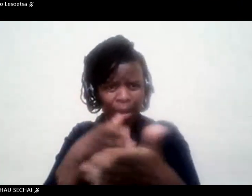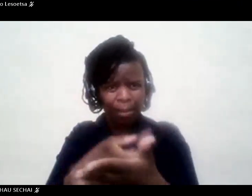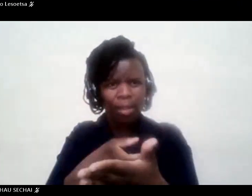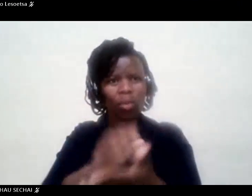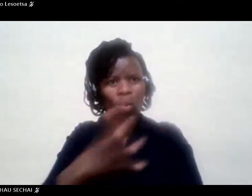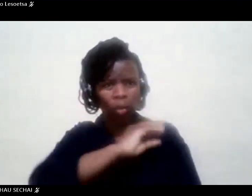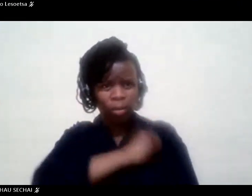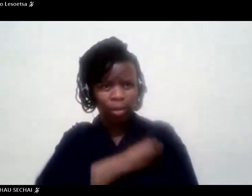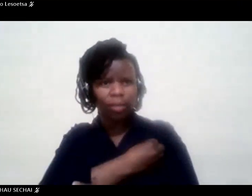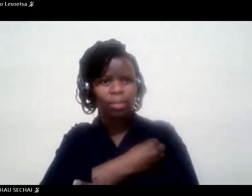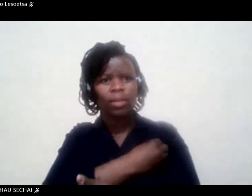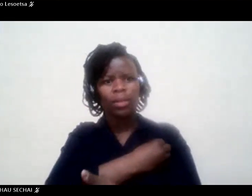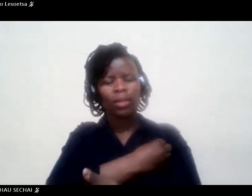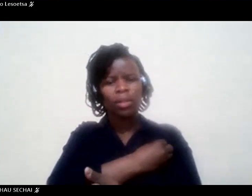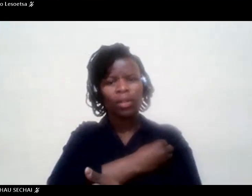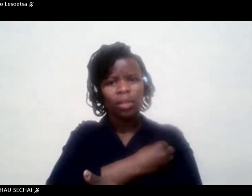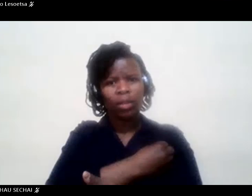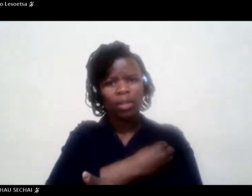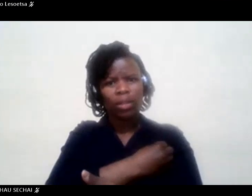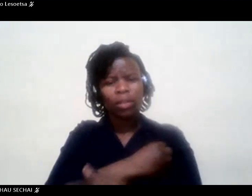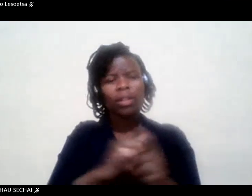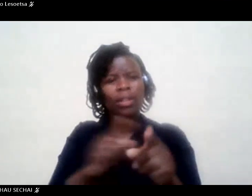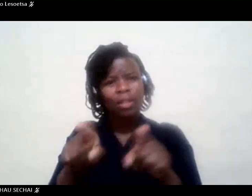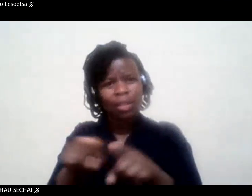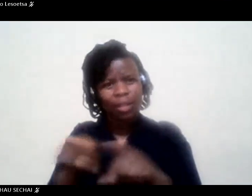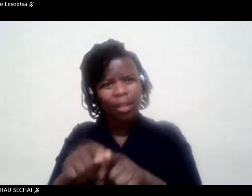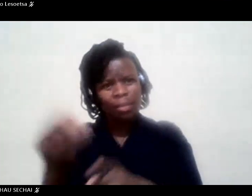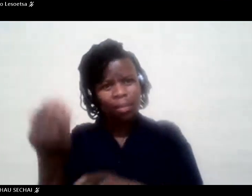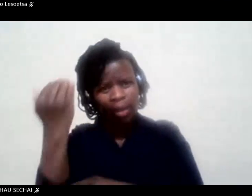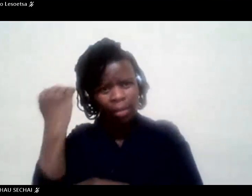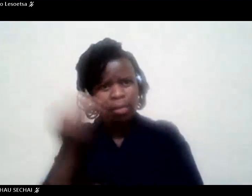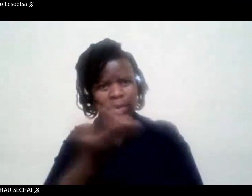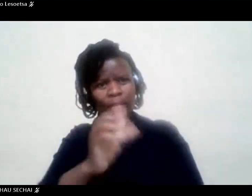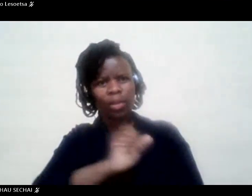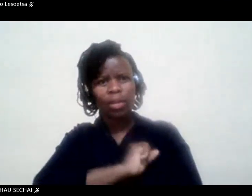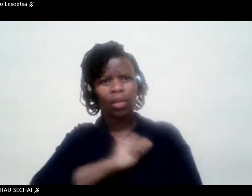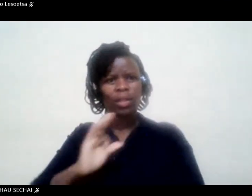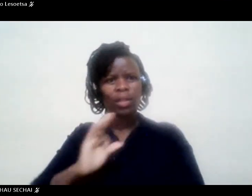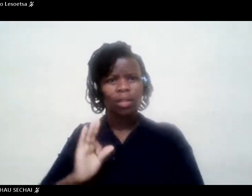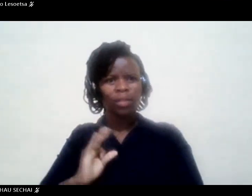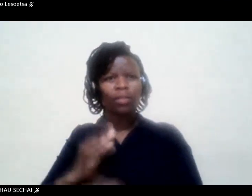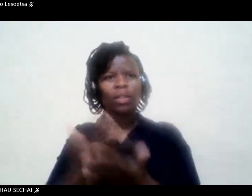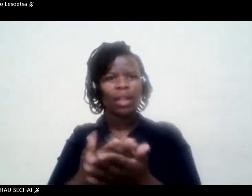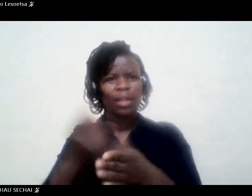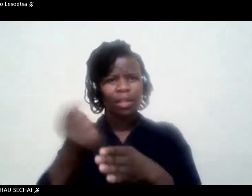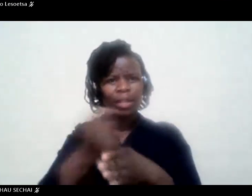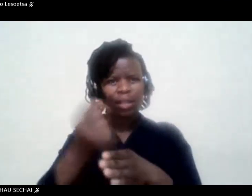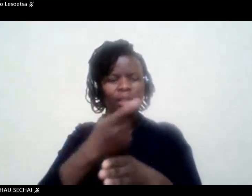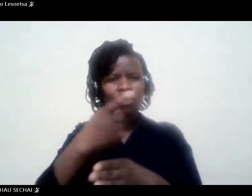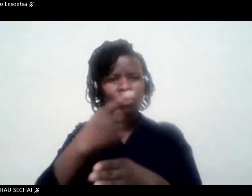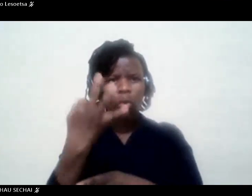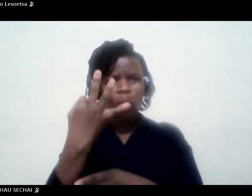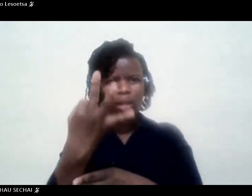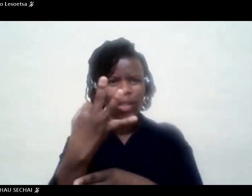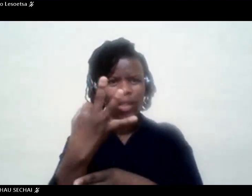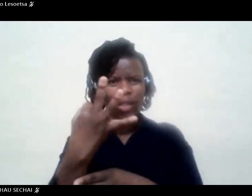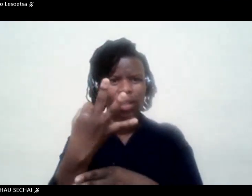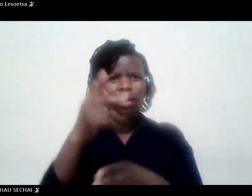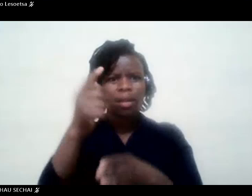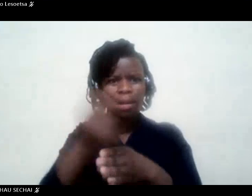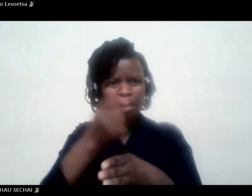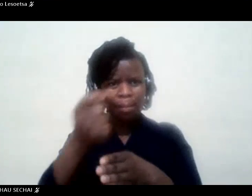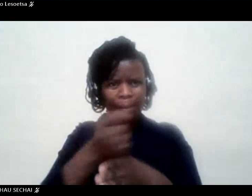inexperienced staff, you will have to send them for training. That takes 3 months. what will you do in the meantime? The learner's